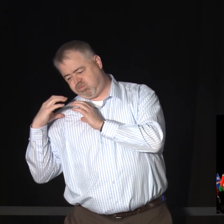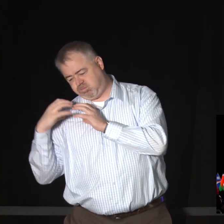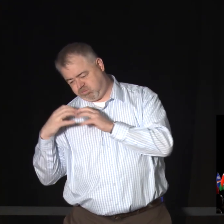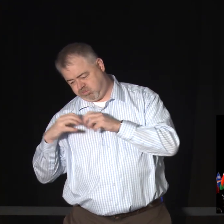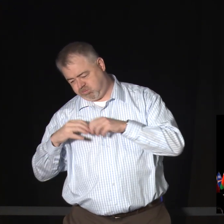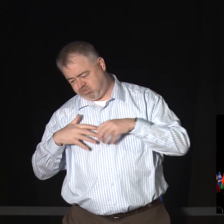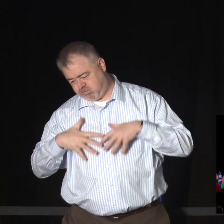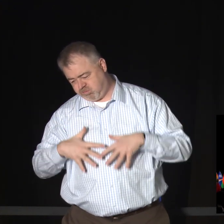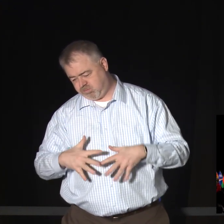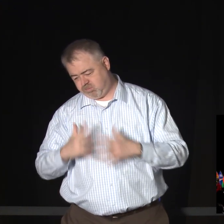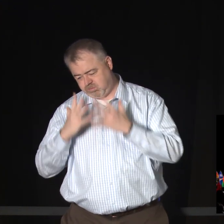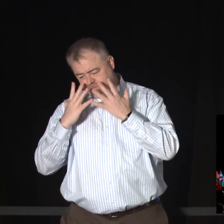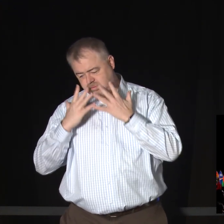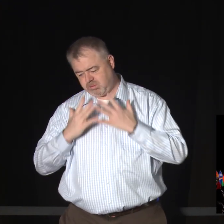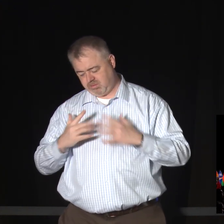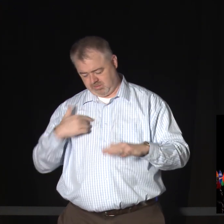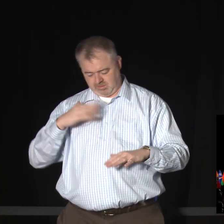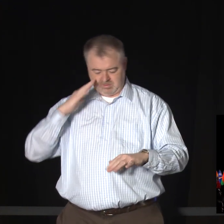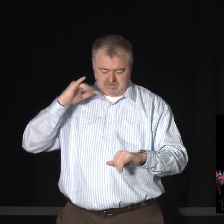stay here in